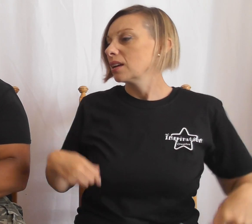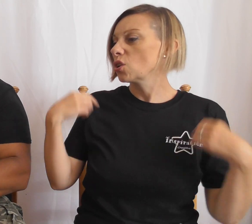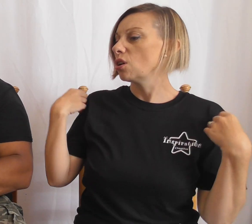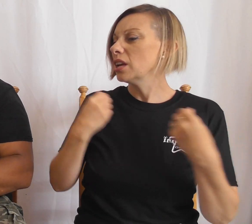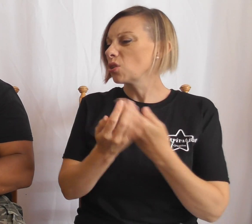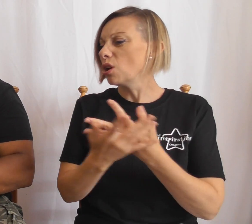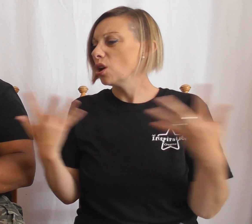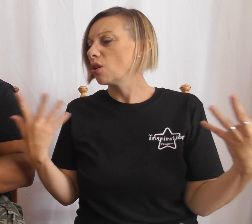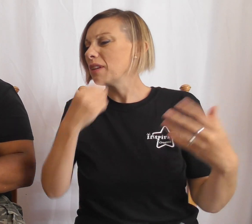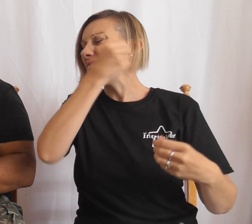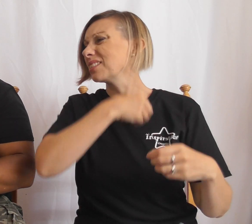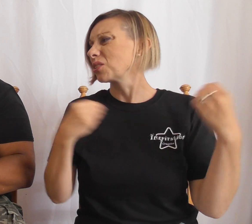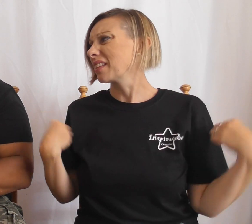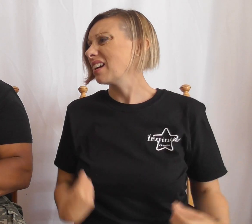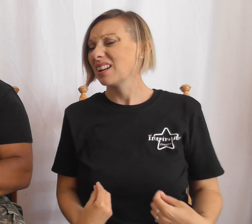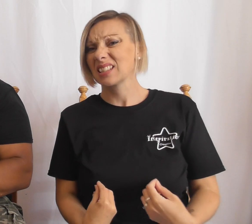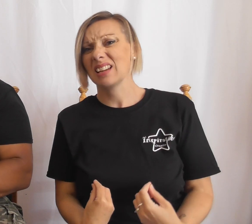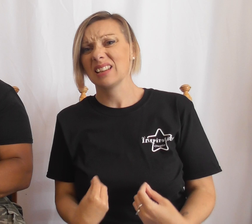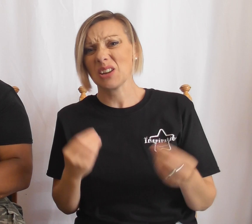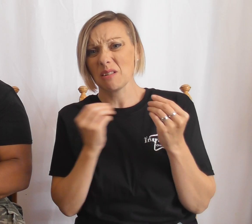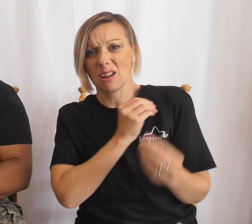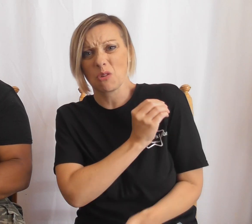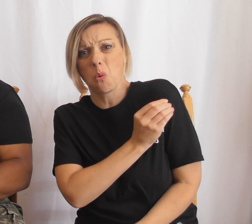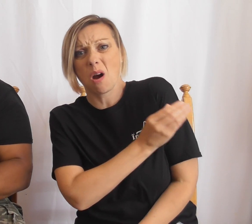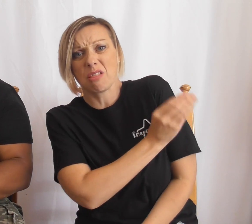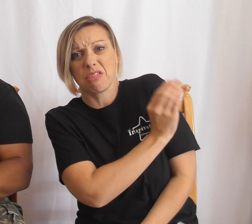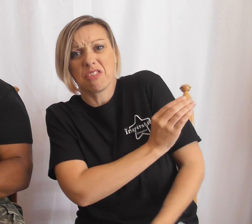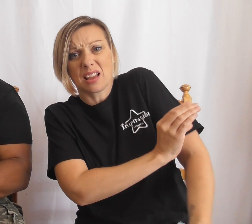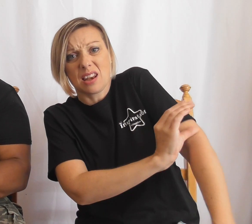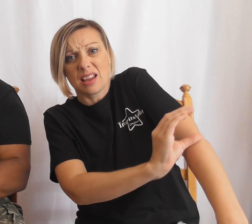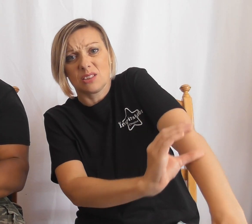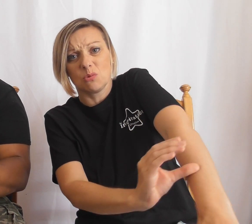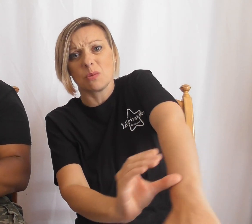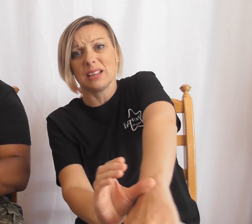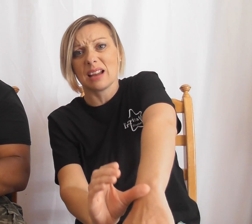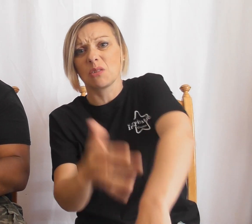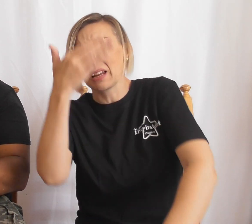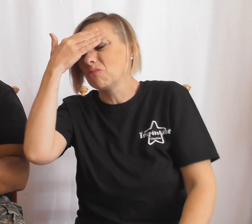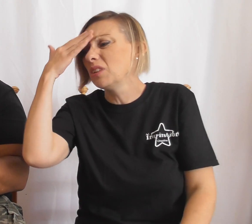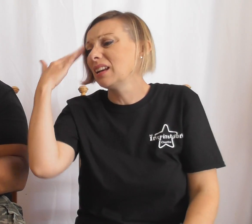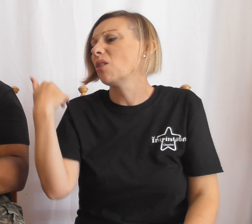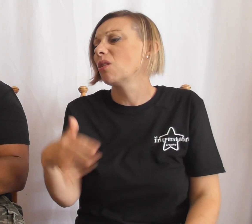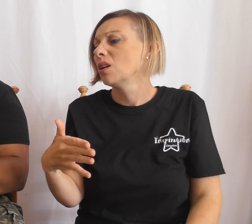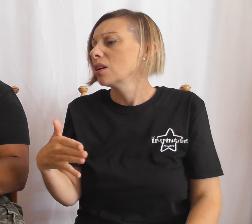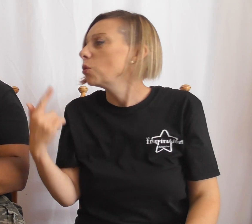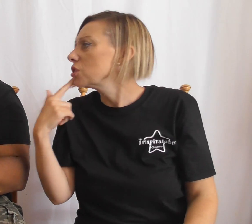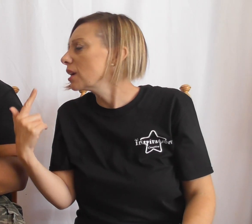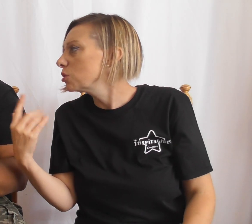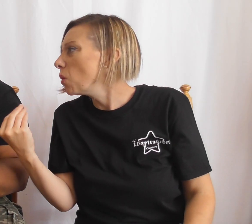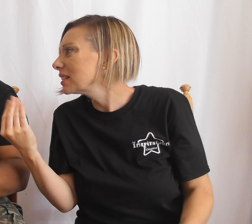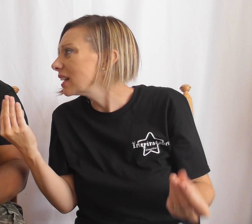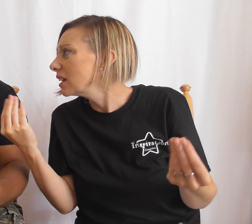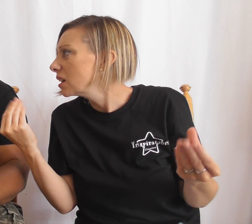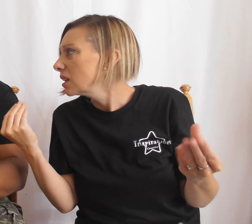and sweaty. He's got a lot of layers on there, hasn't he? So like quite thick layers all the way down, making him really hot. What did you